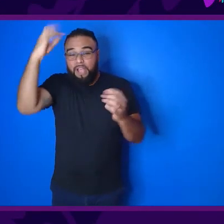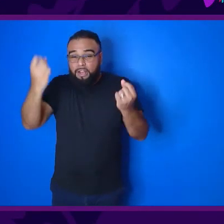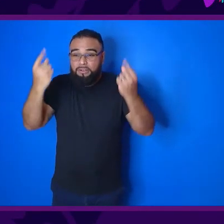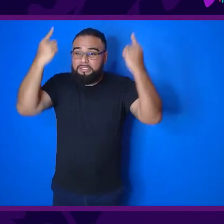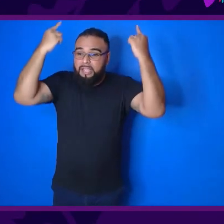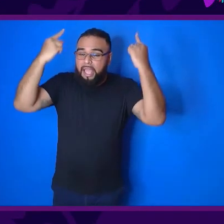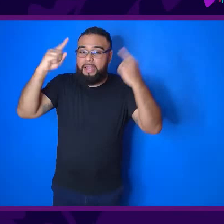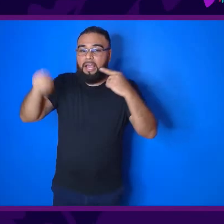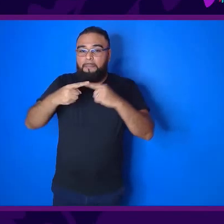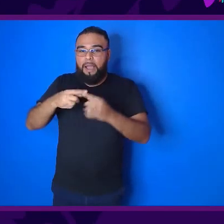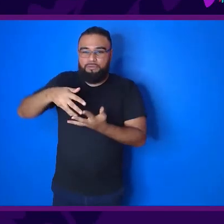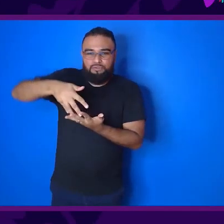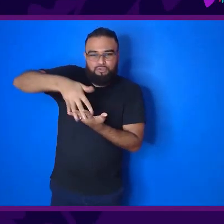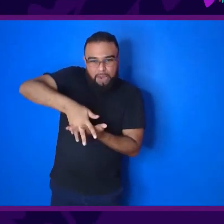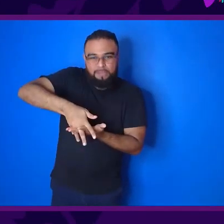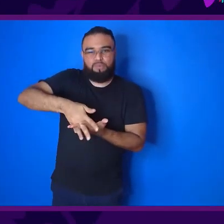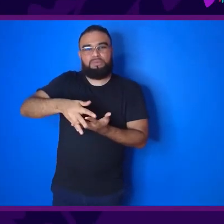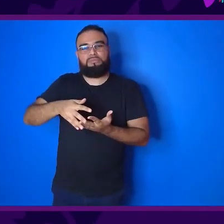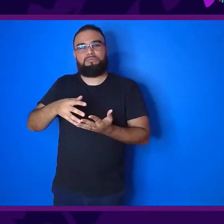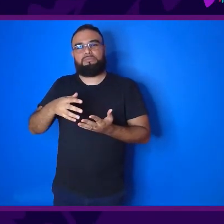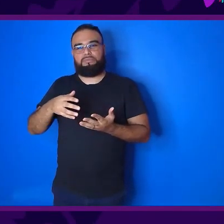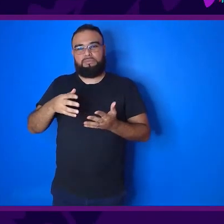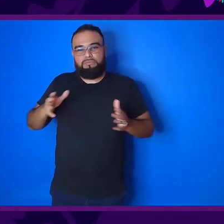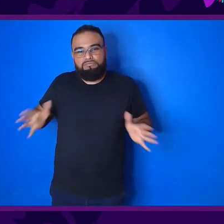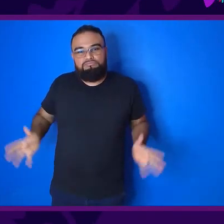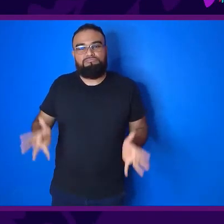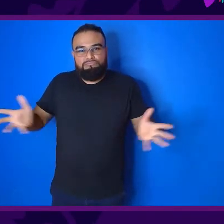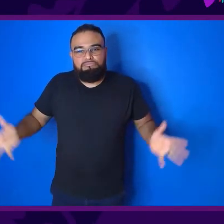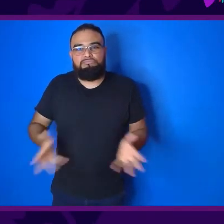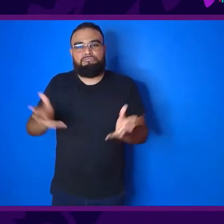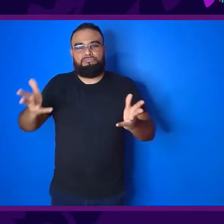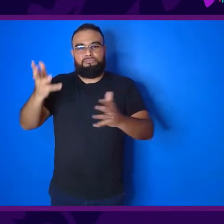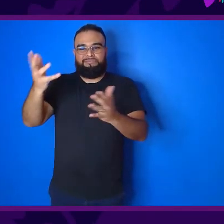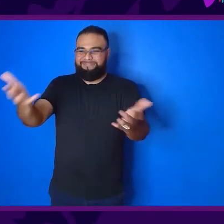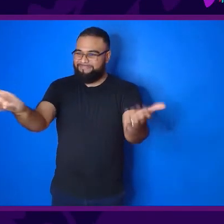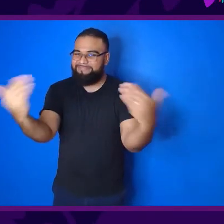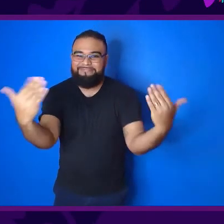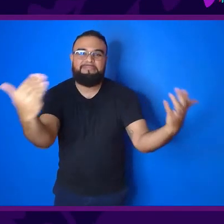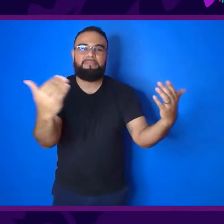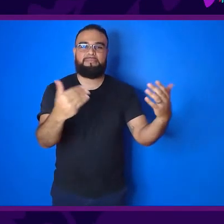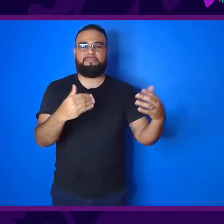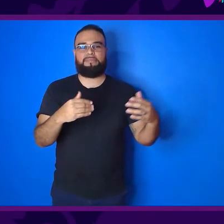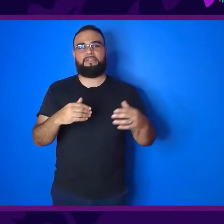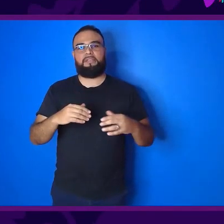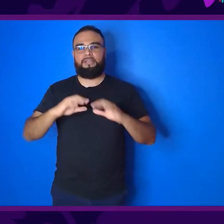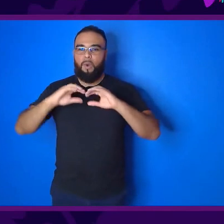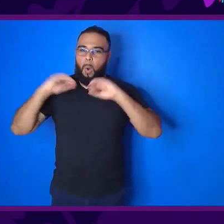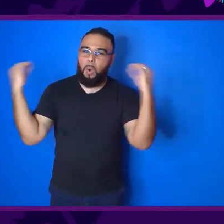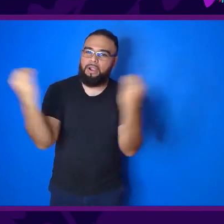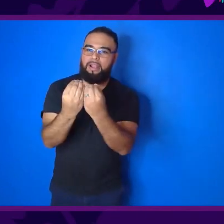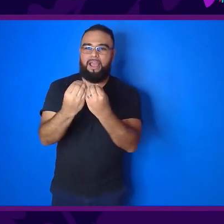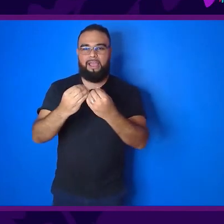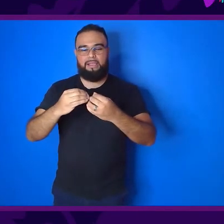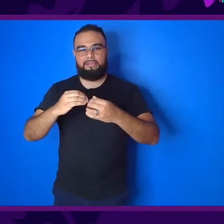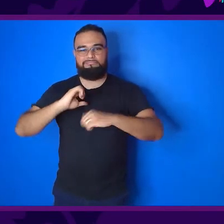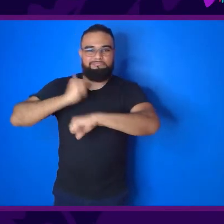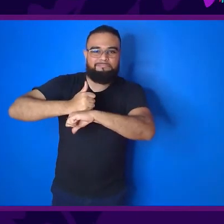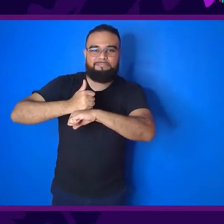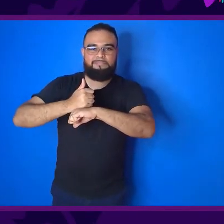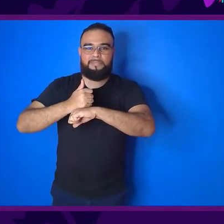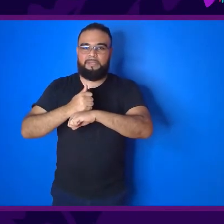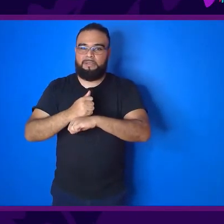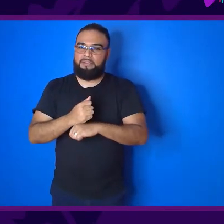from Fred Ross Sr., who's no longer with us. But it's really simple when you put your faith in the people. And Jane, you have always done